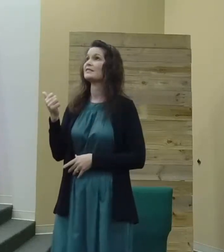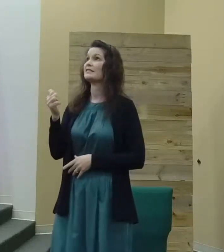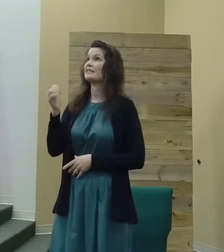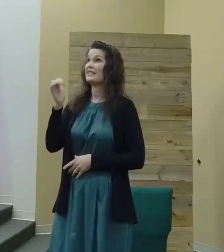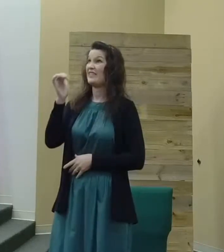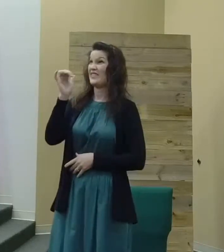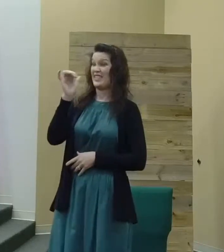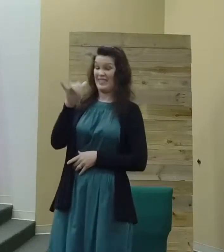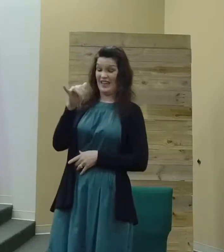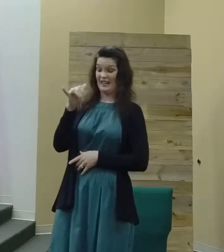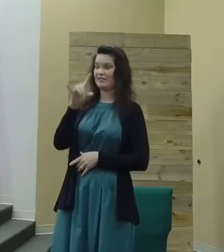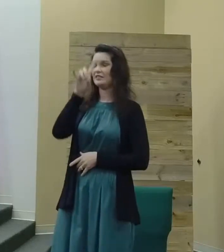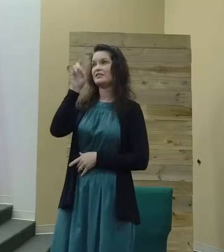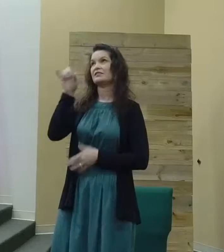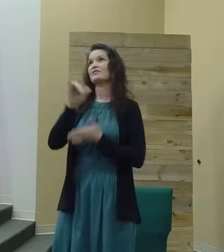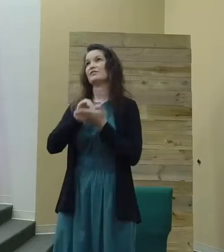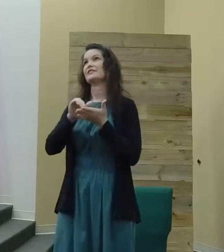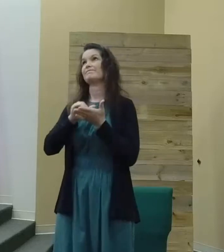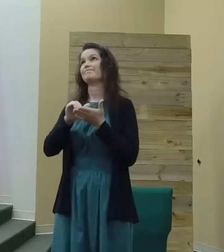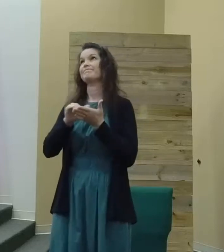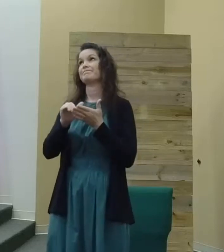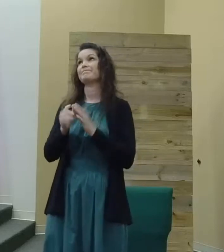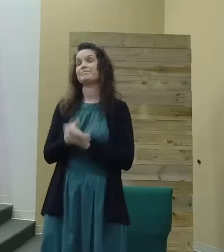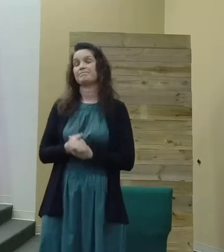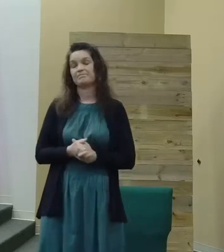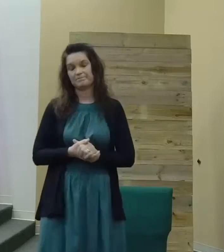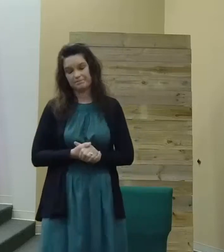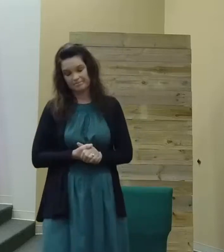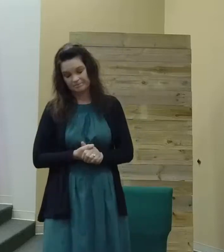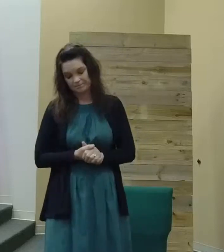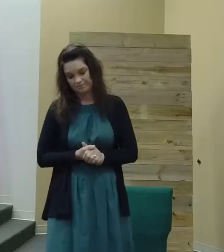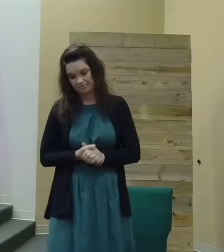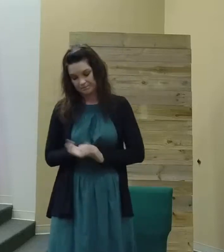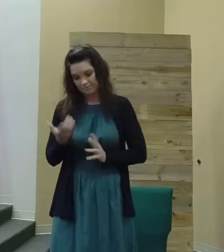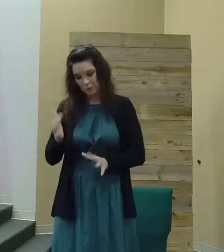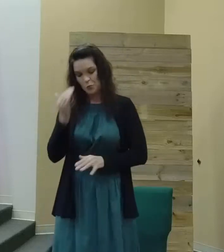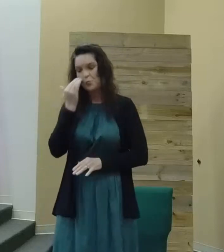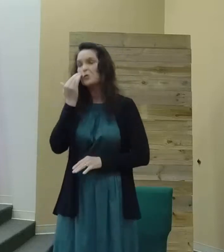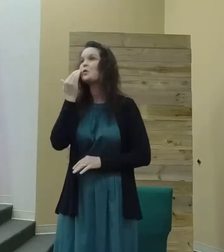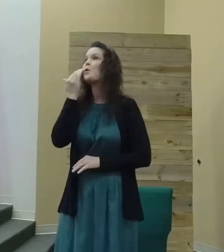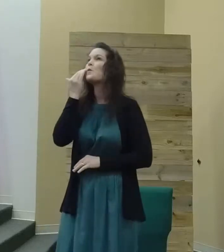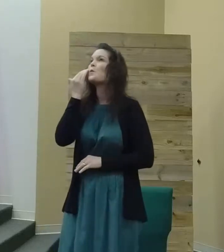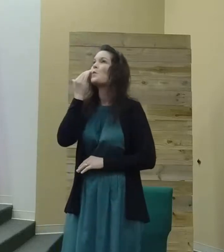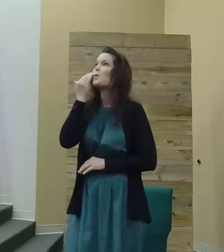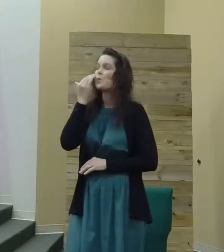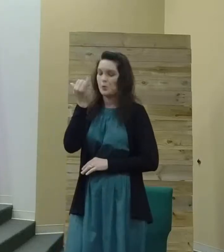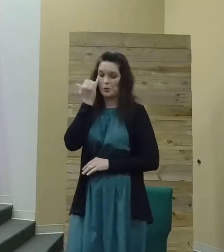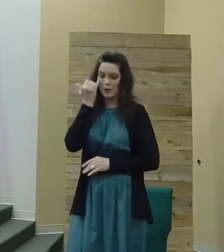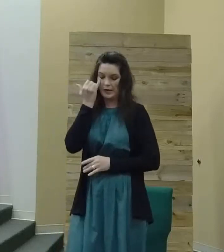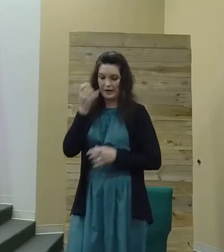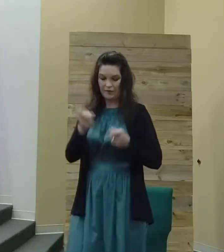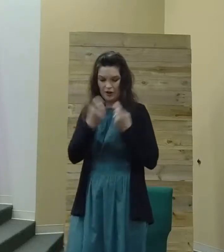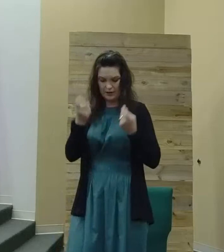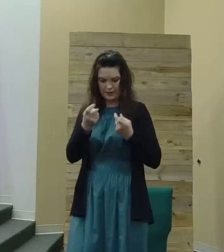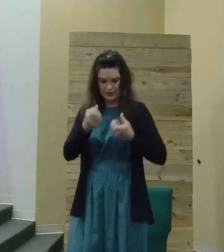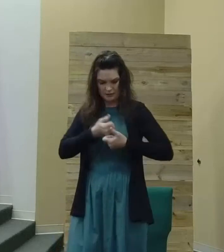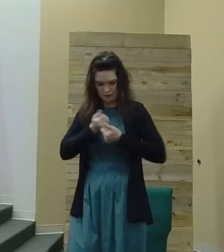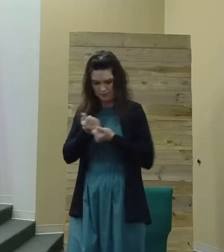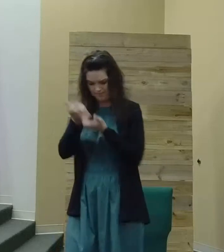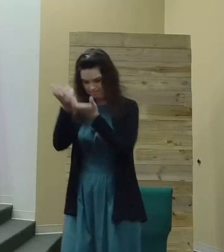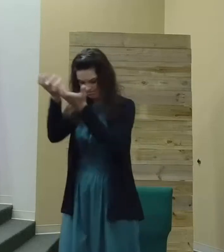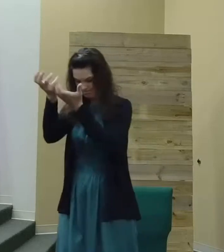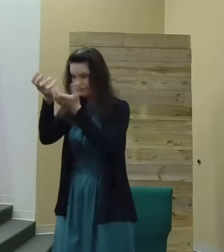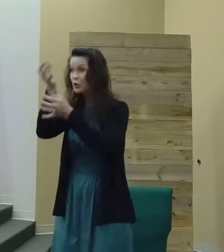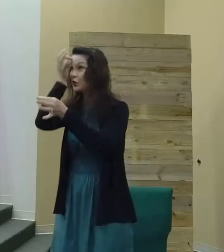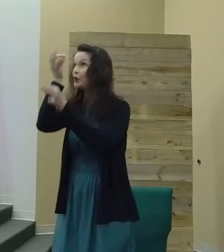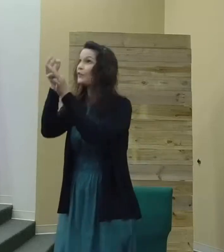so for that, we ask for forgiveness. And we know that if we confess our sins, that